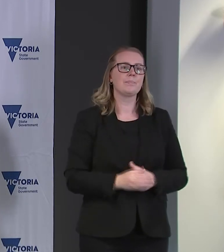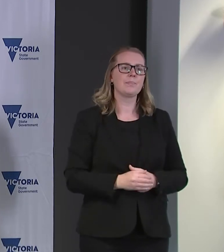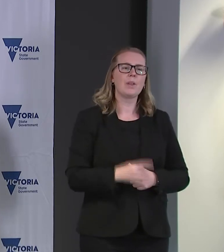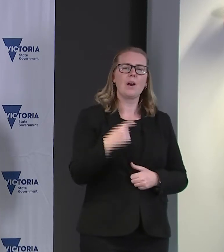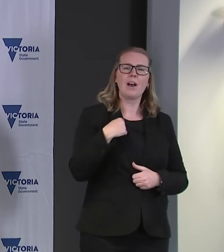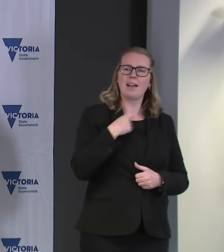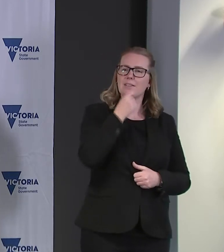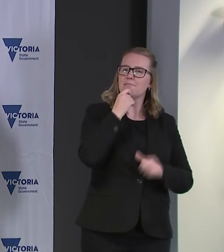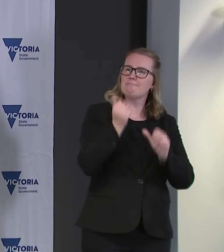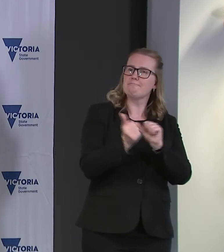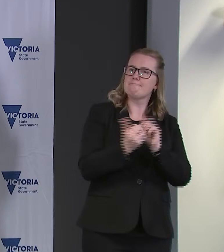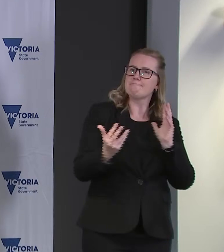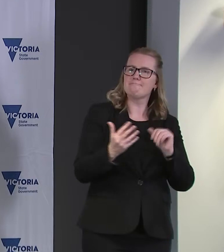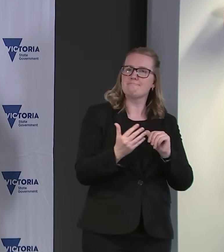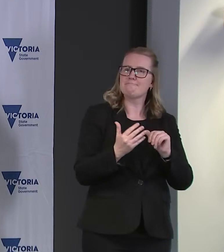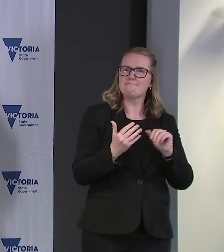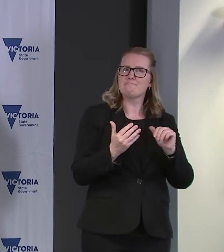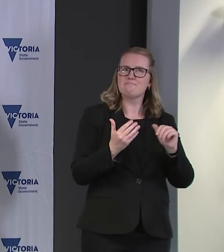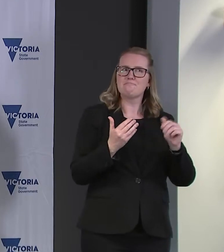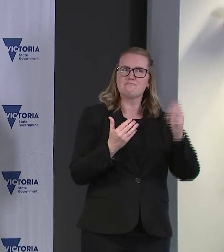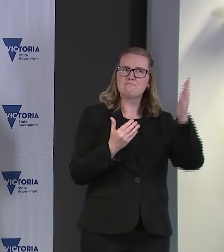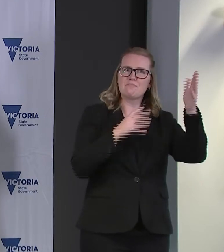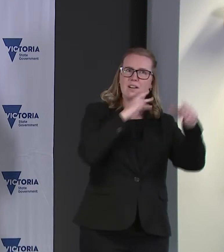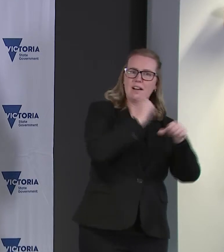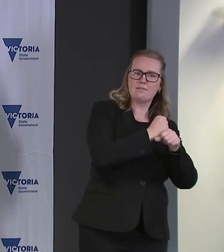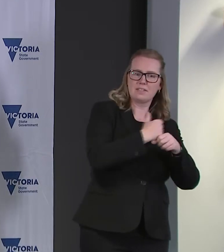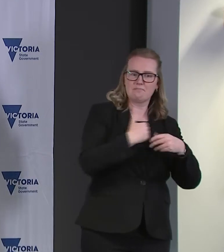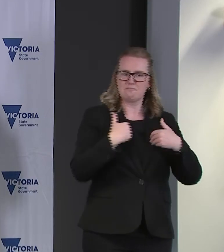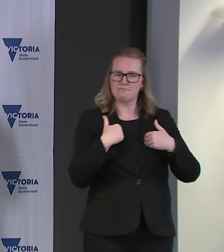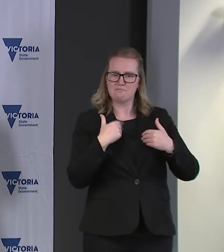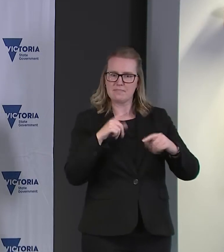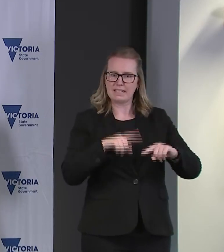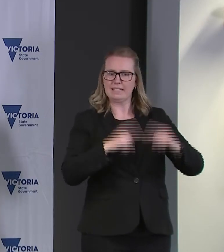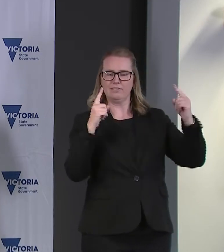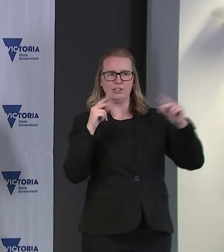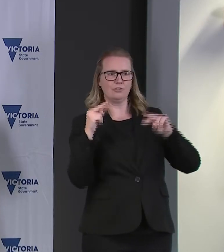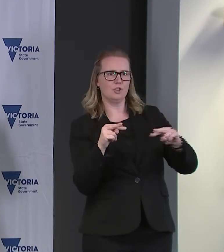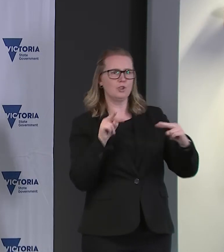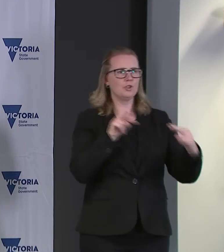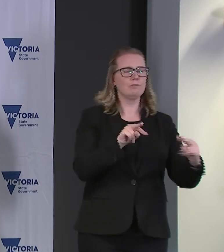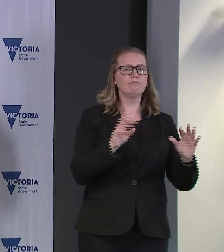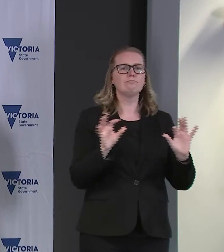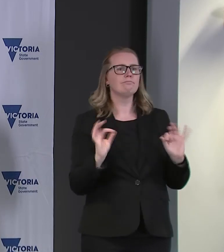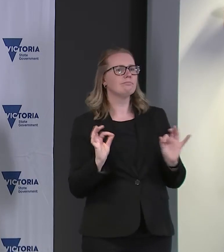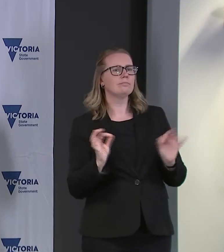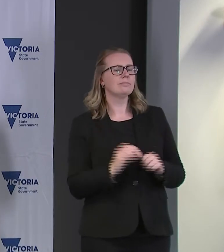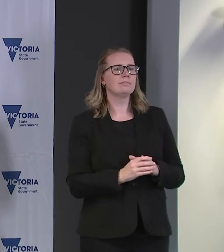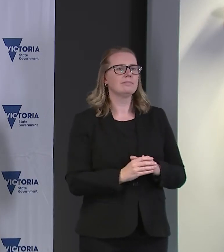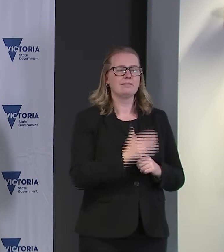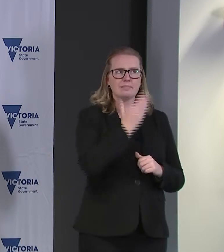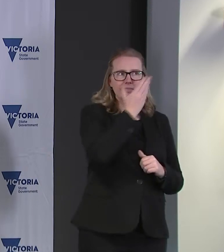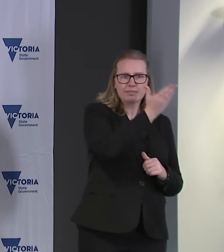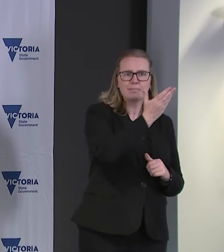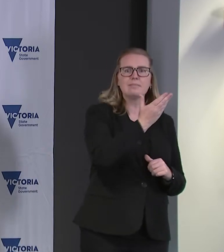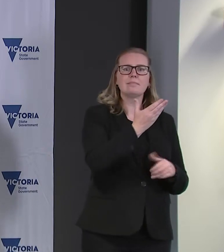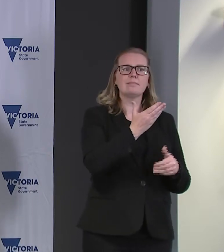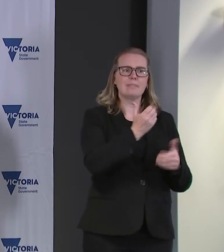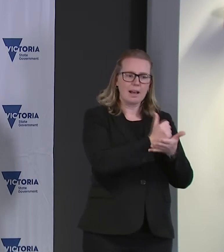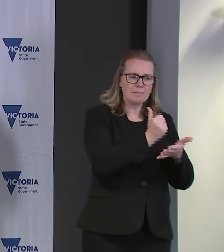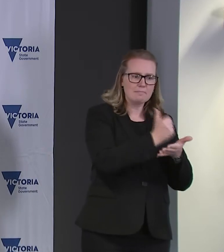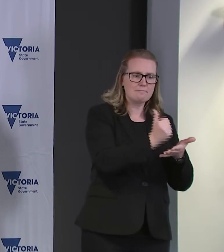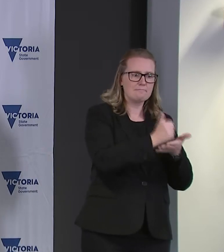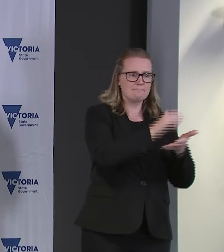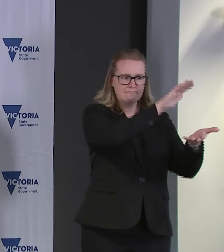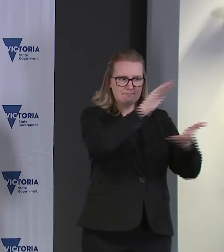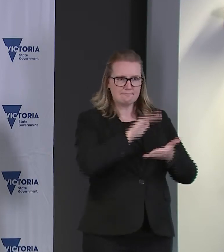that we're on some different alignment with the Commonwealth. Their figures as to what's showing up when, and our